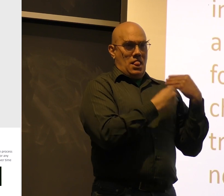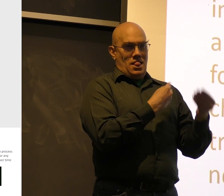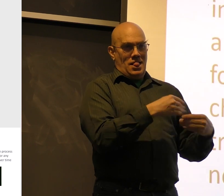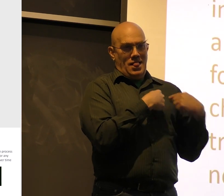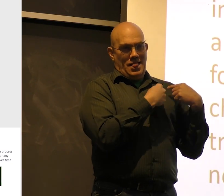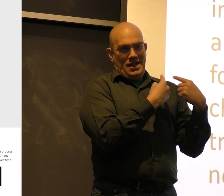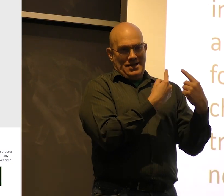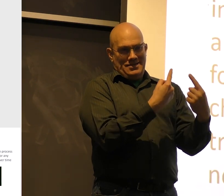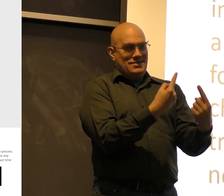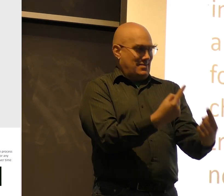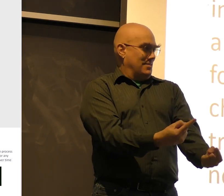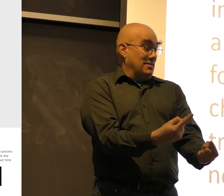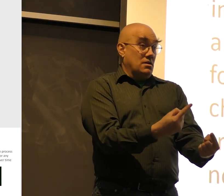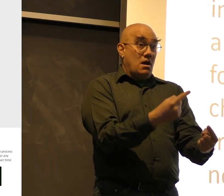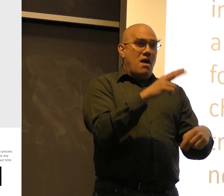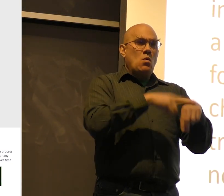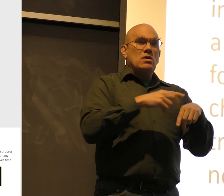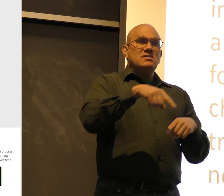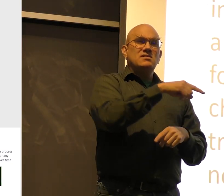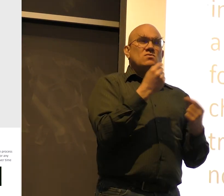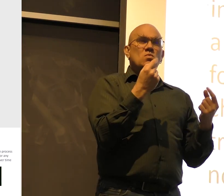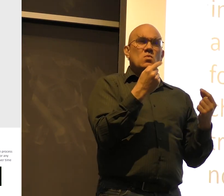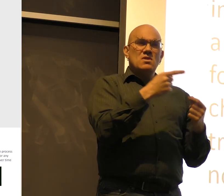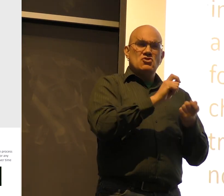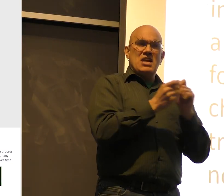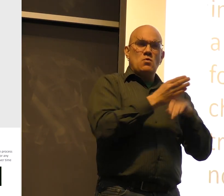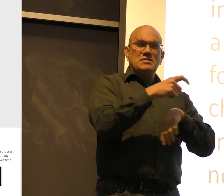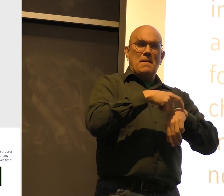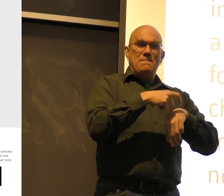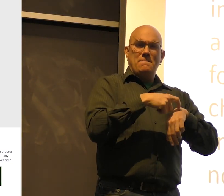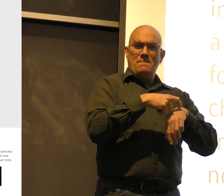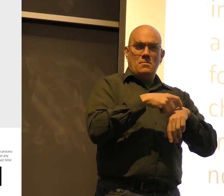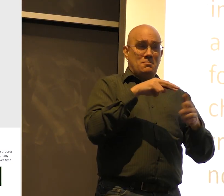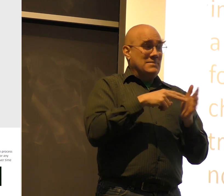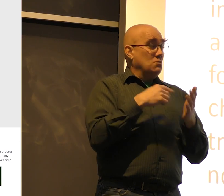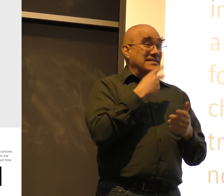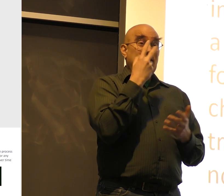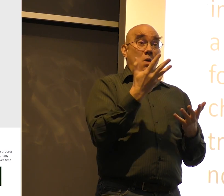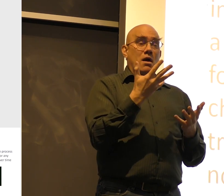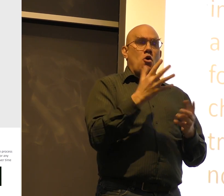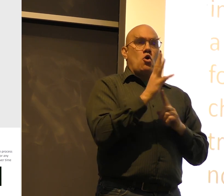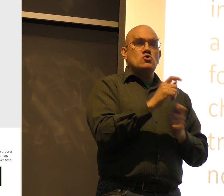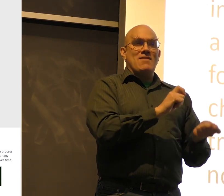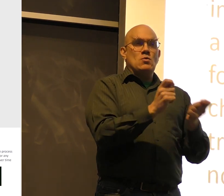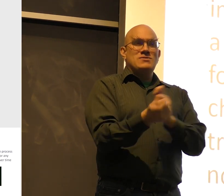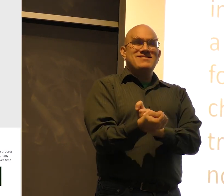And it doesn't just happen once, it evolves over time. And of course, we change over time. And so we see